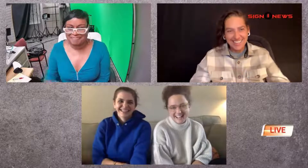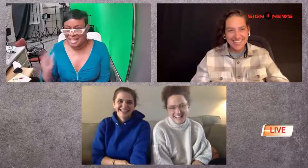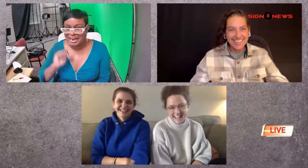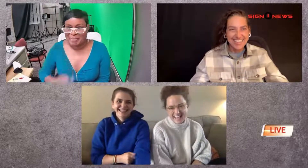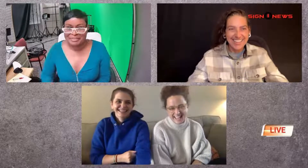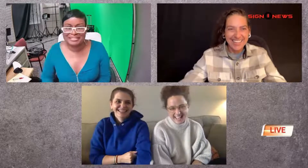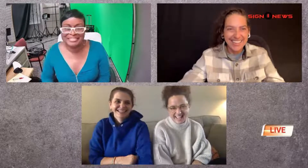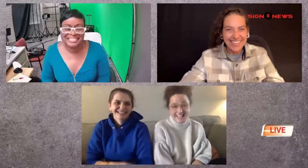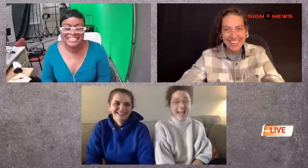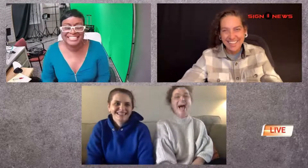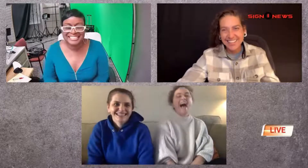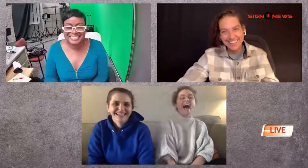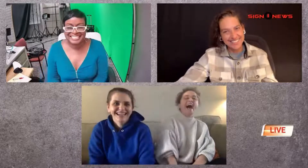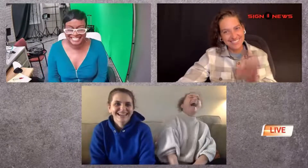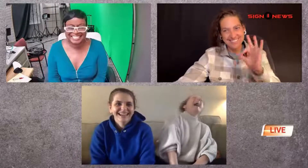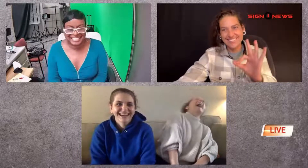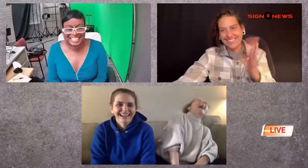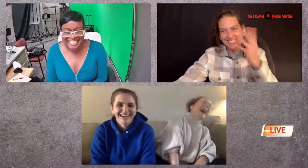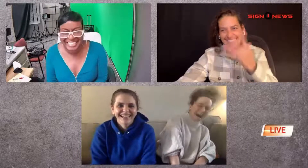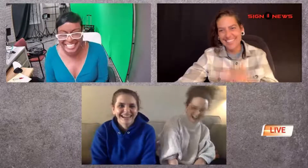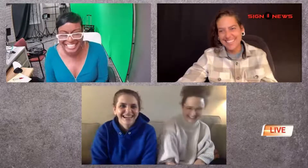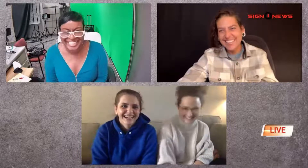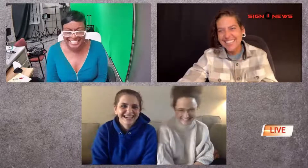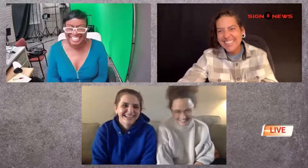then that happened.